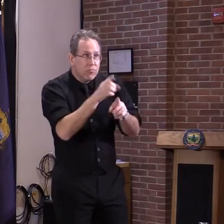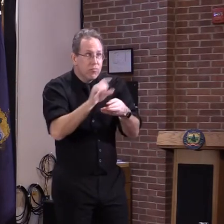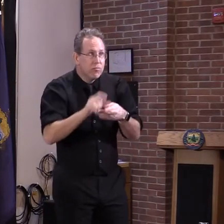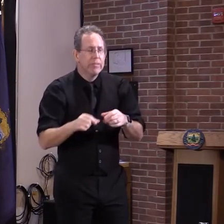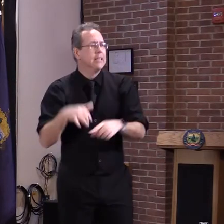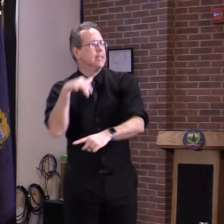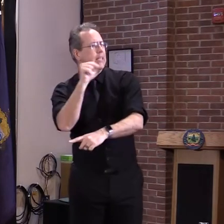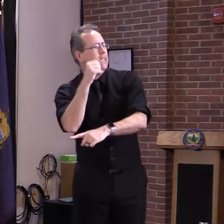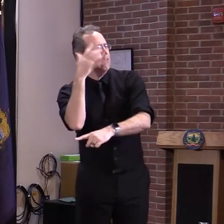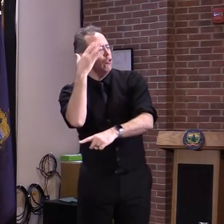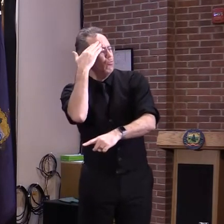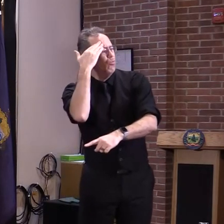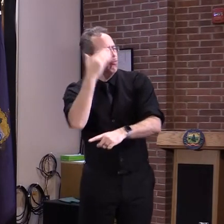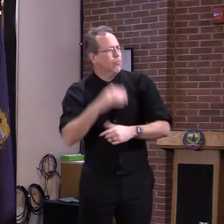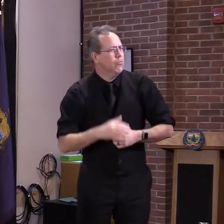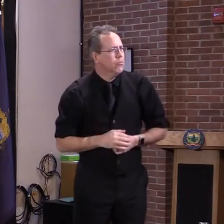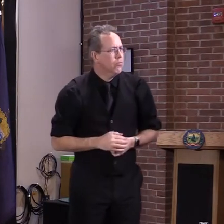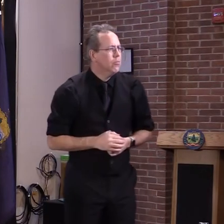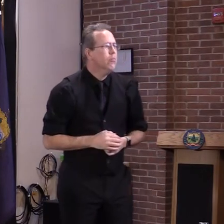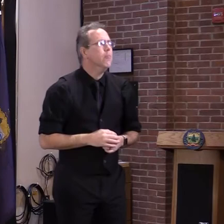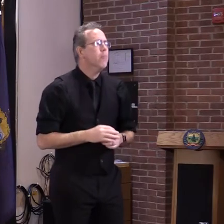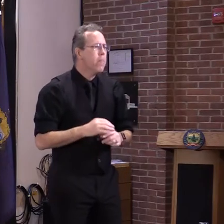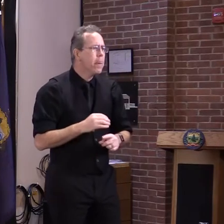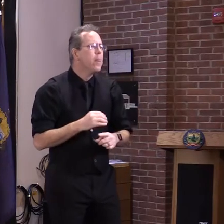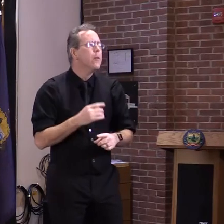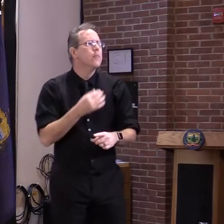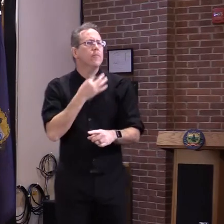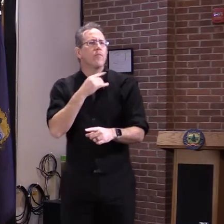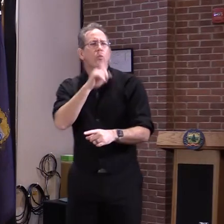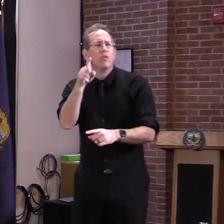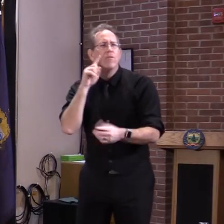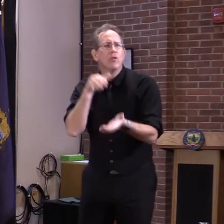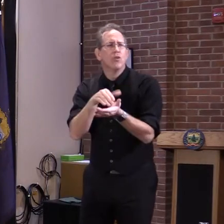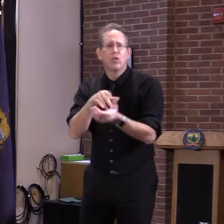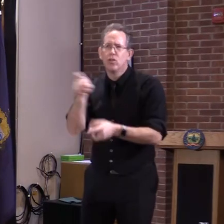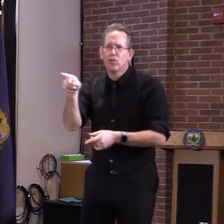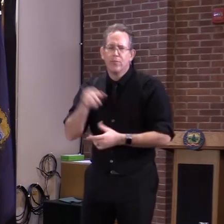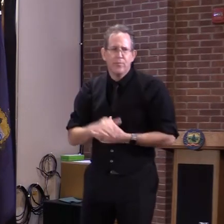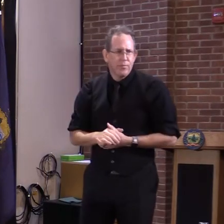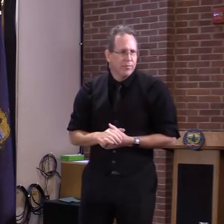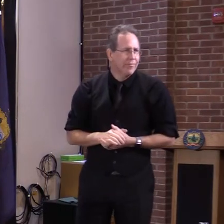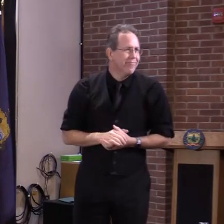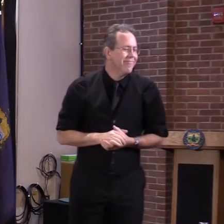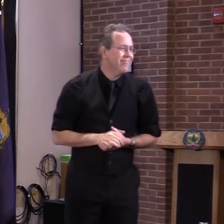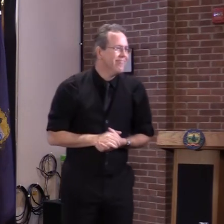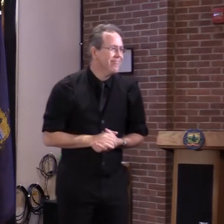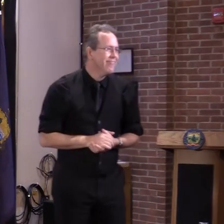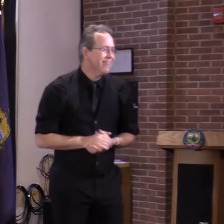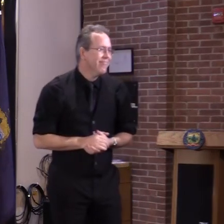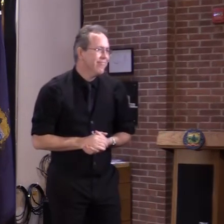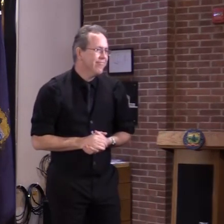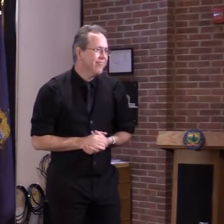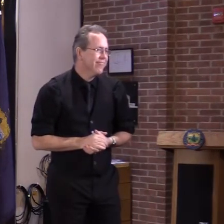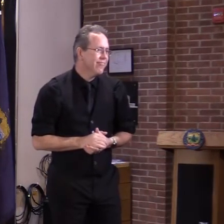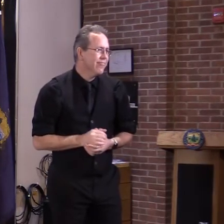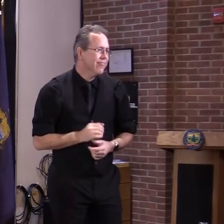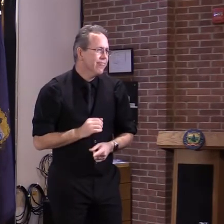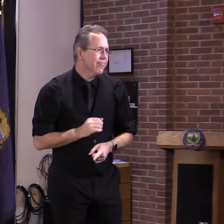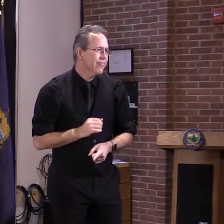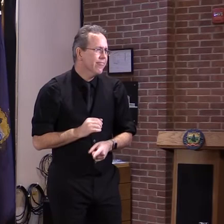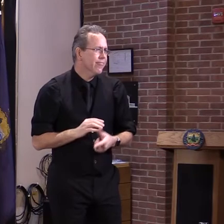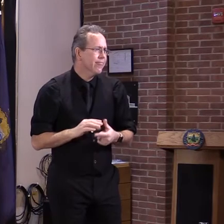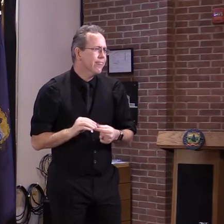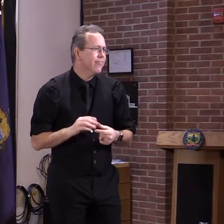Okay. And then for Dr. Levine, if I may, questions about the rapid at-home